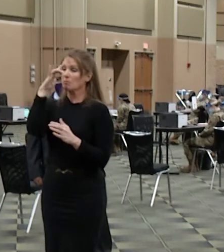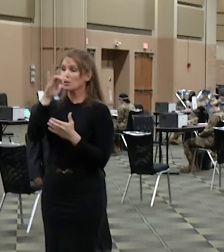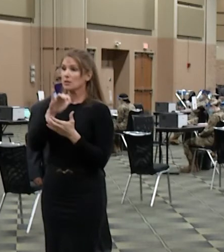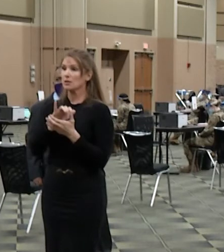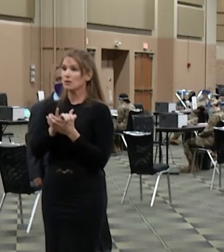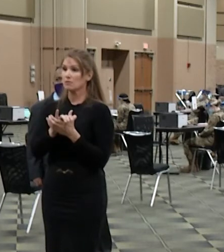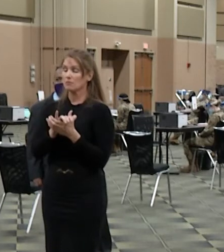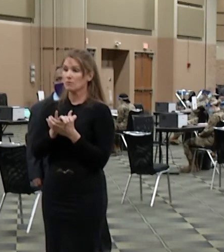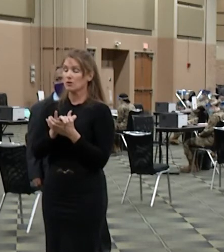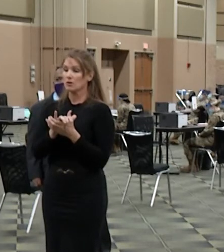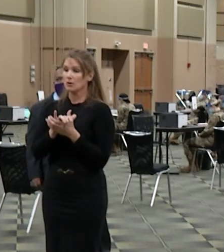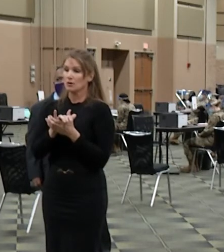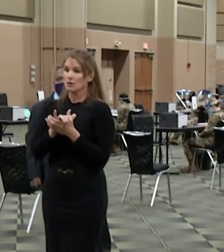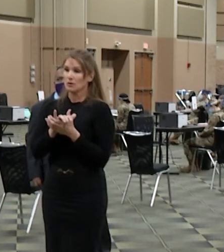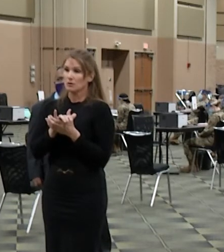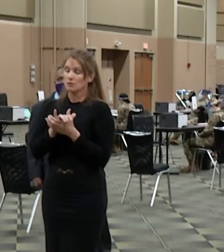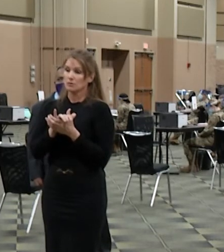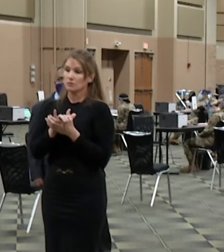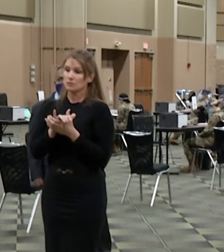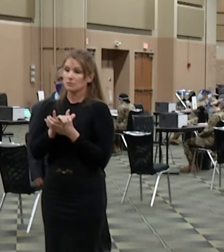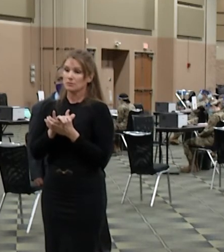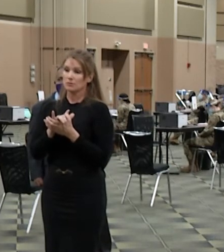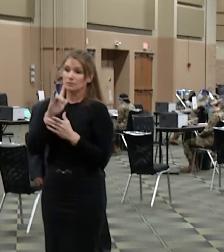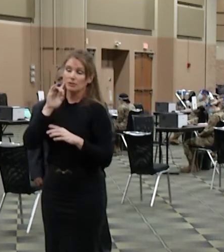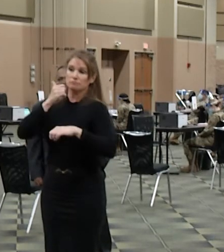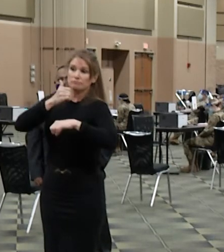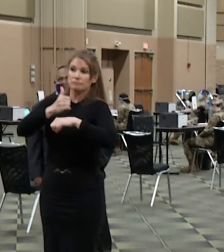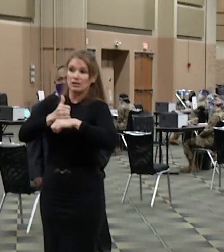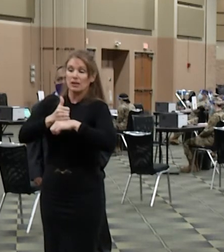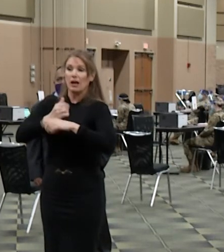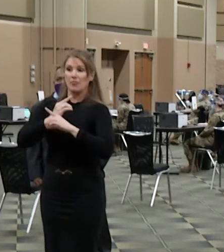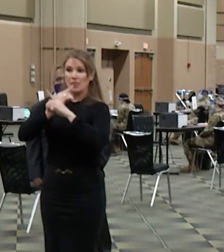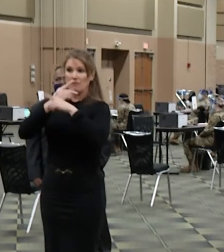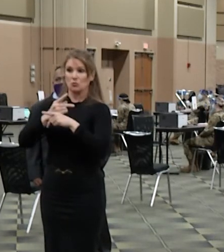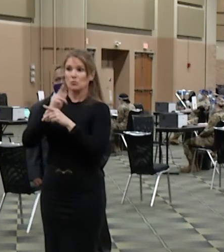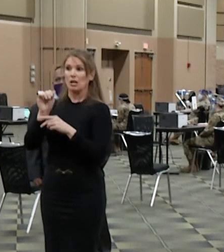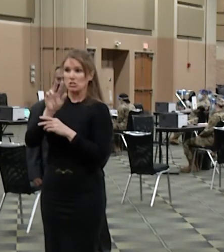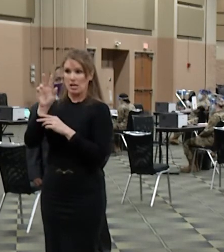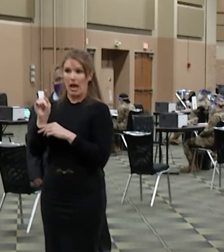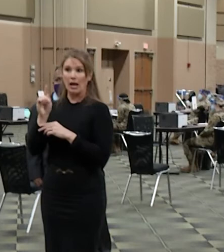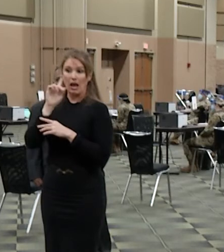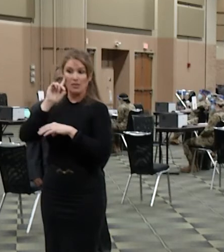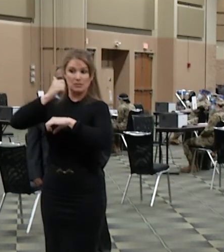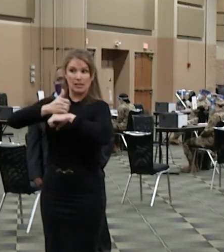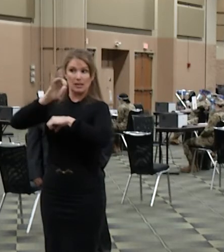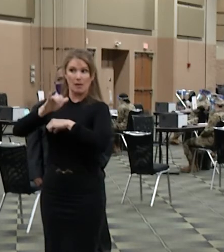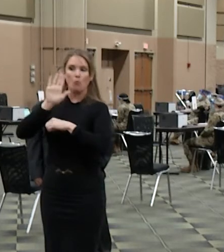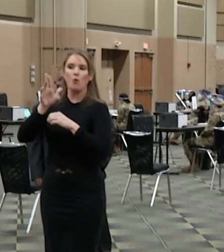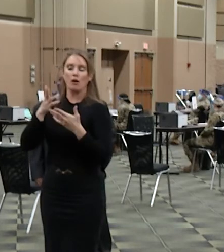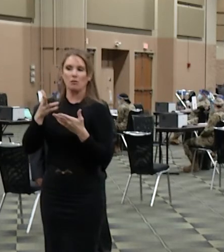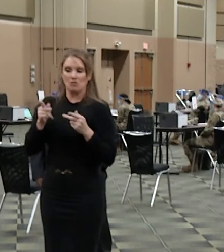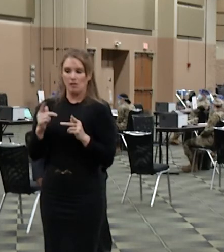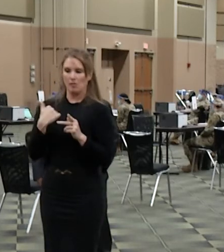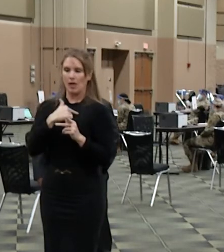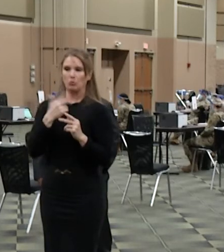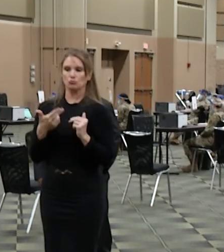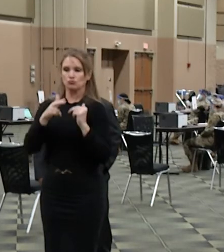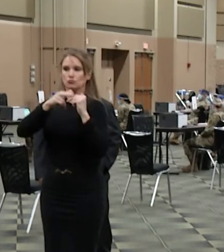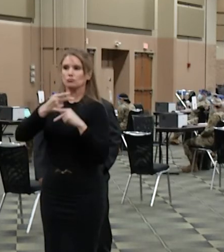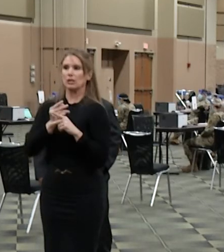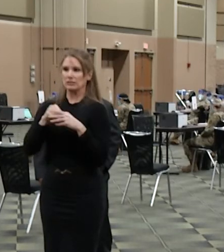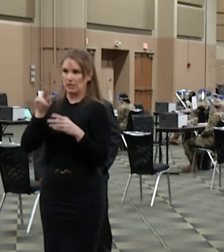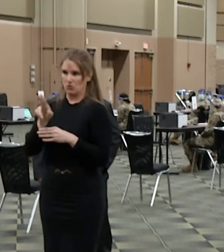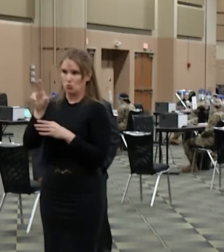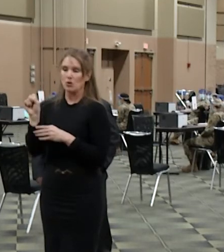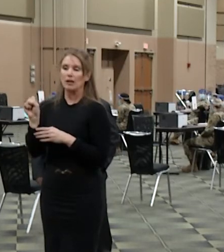these actions, in particular the invocation of the Defense Production Act, will allow us to increase production in the